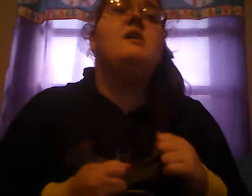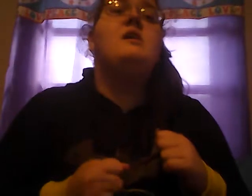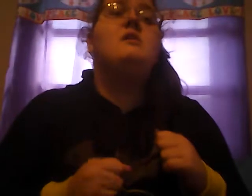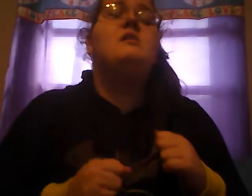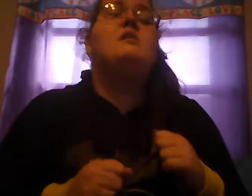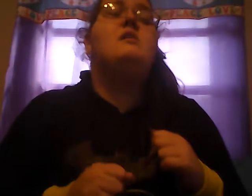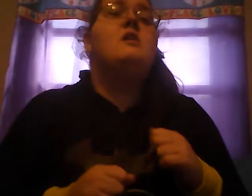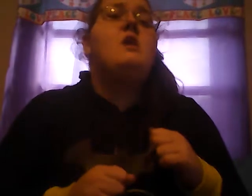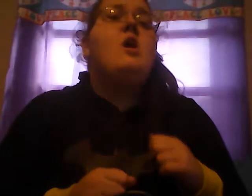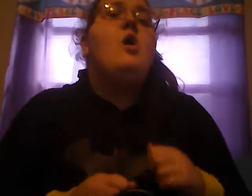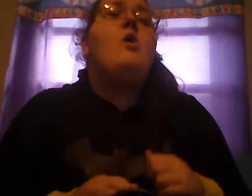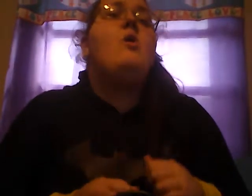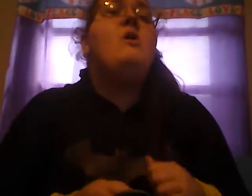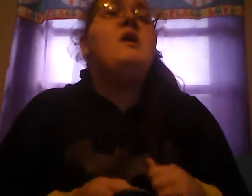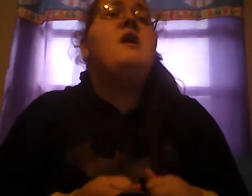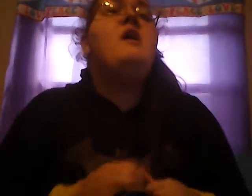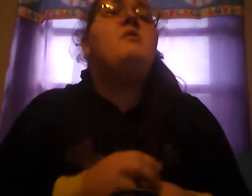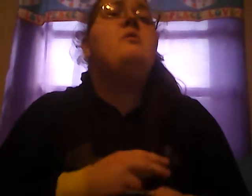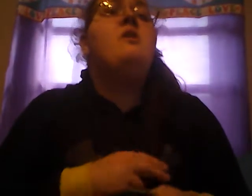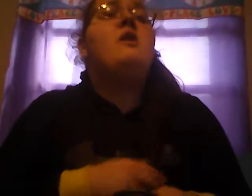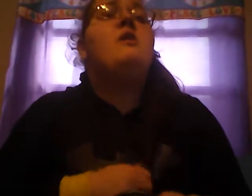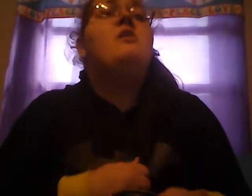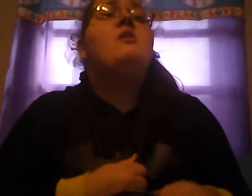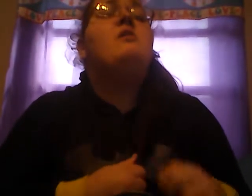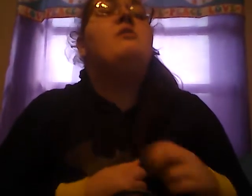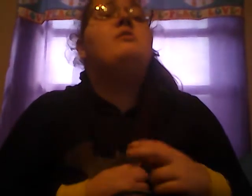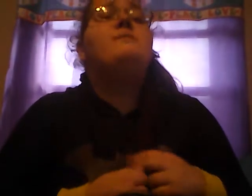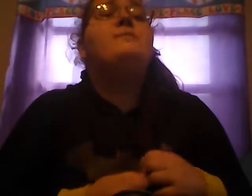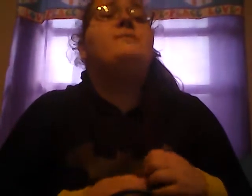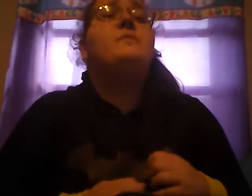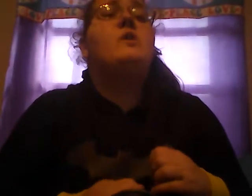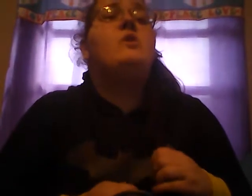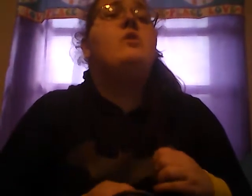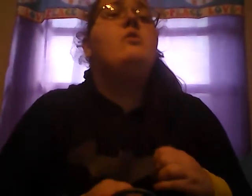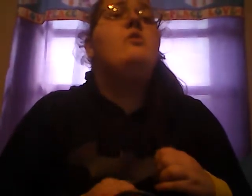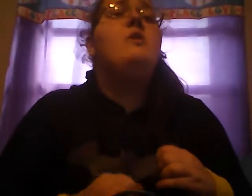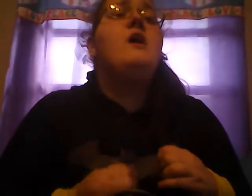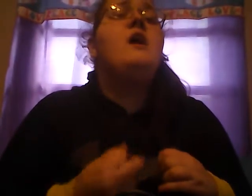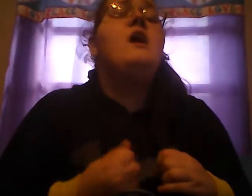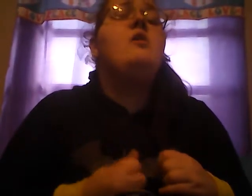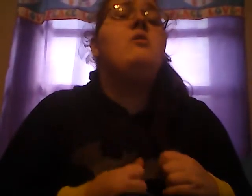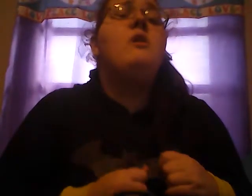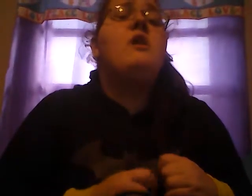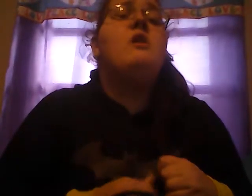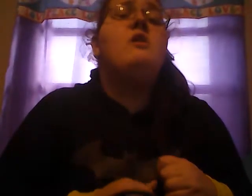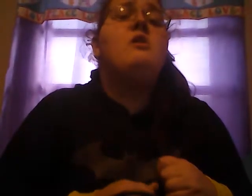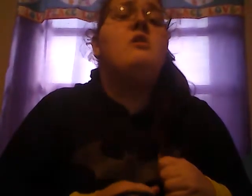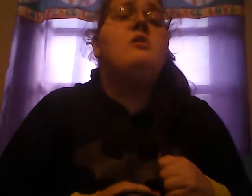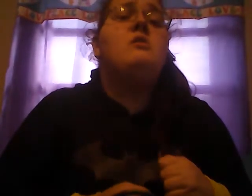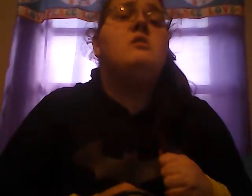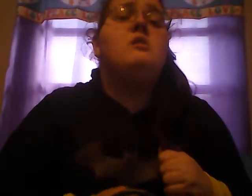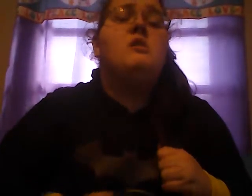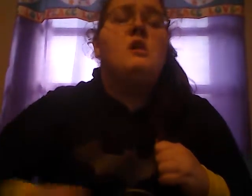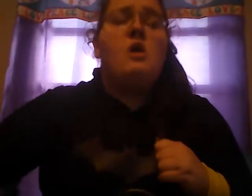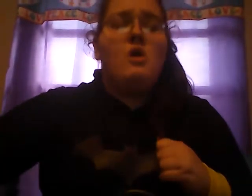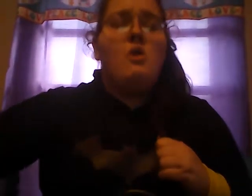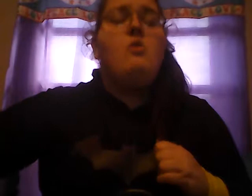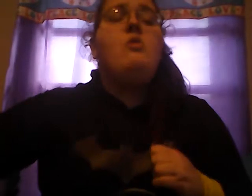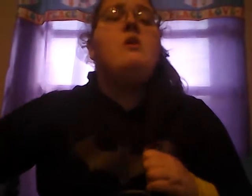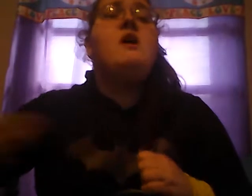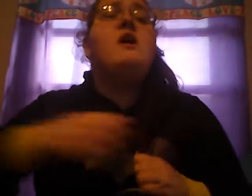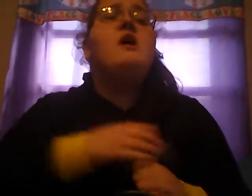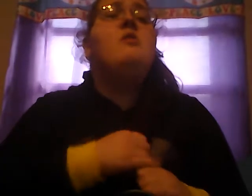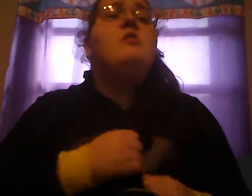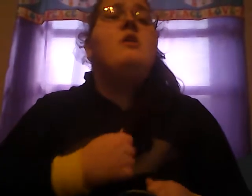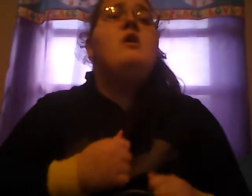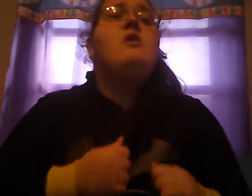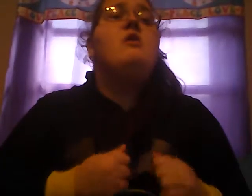Singing, oh, oh, oh, oh, oh, oh, oh, oh,